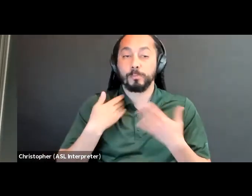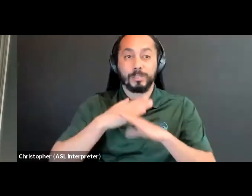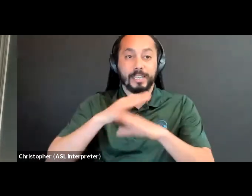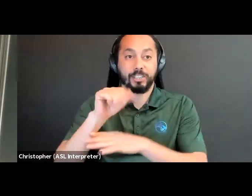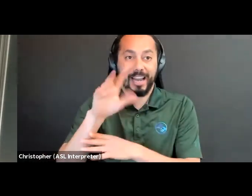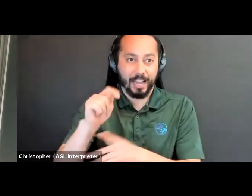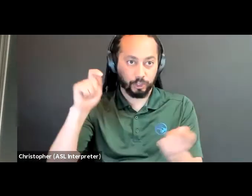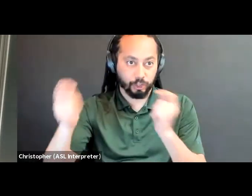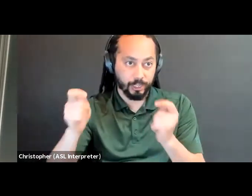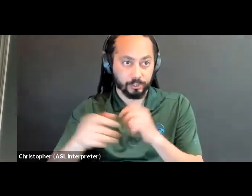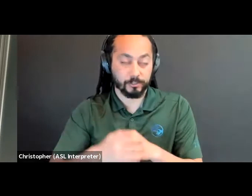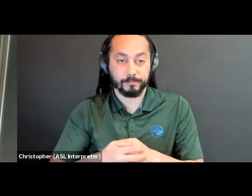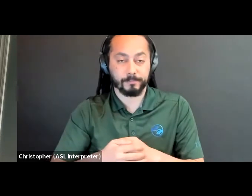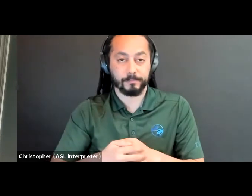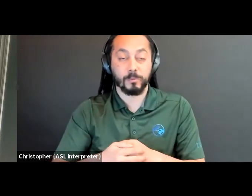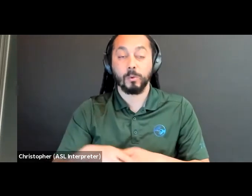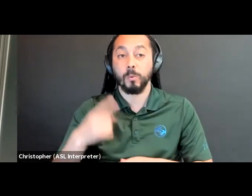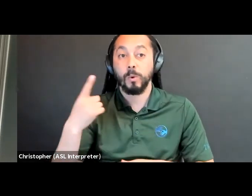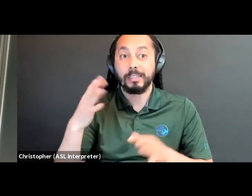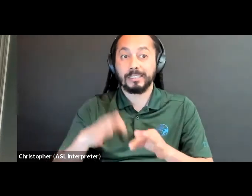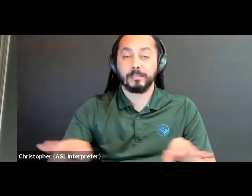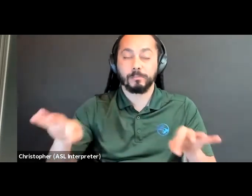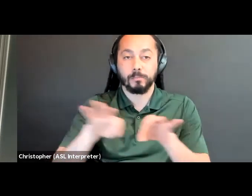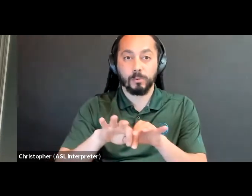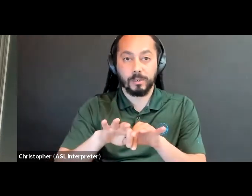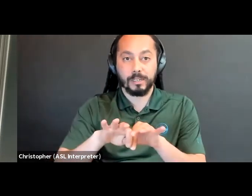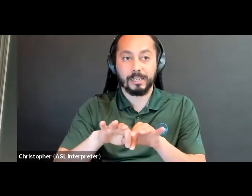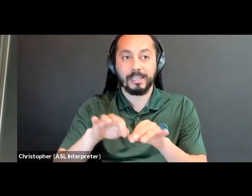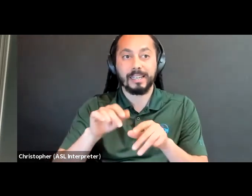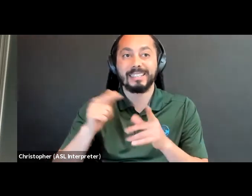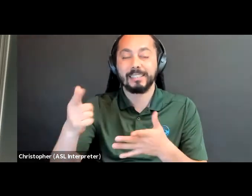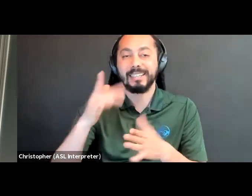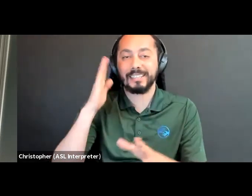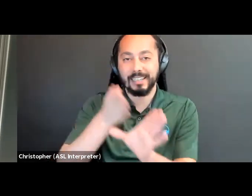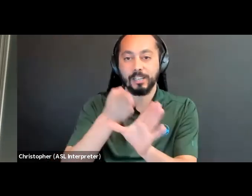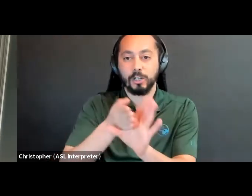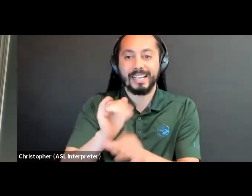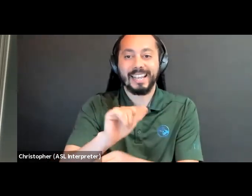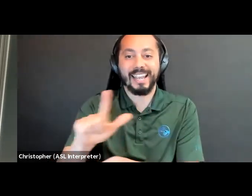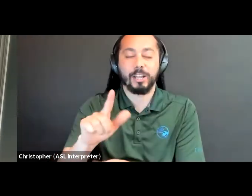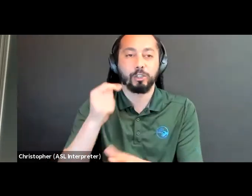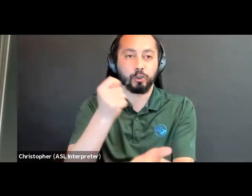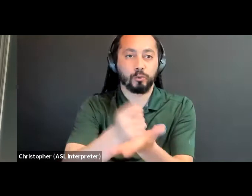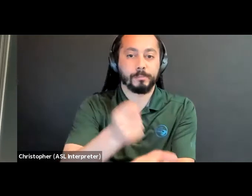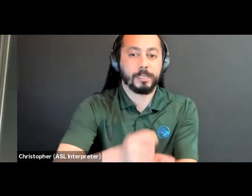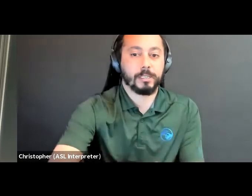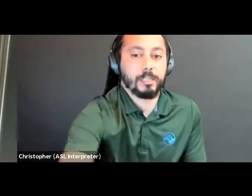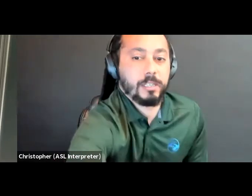the introduction of the category psychological ill treatment. And while this